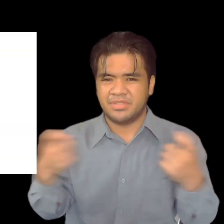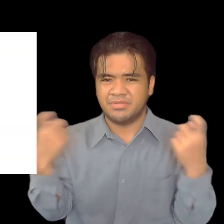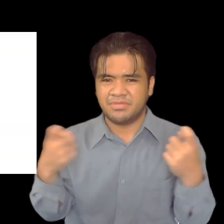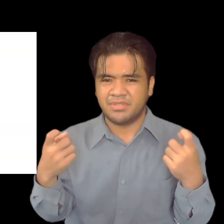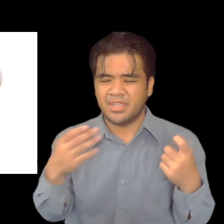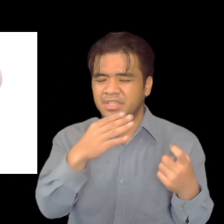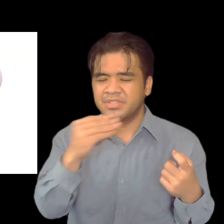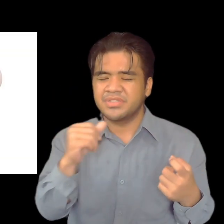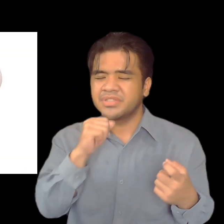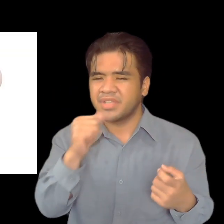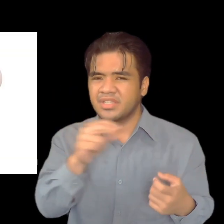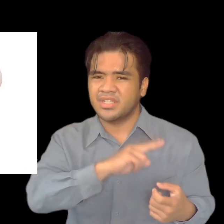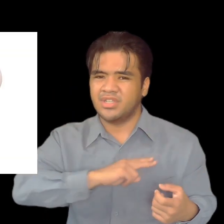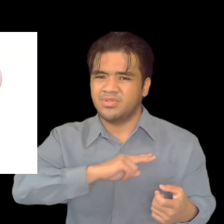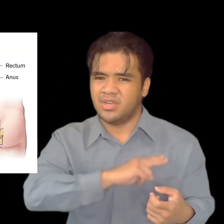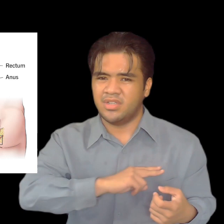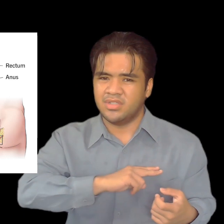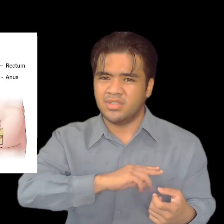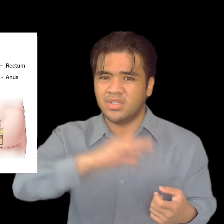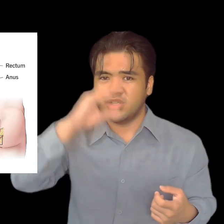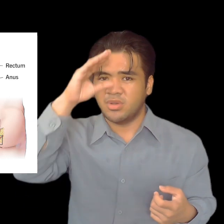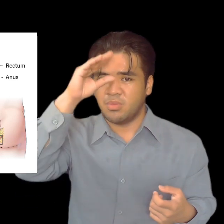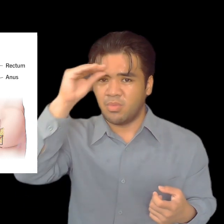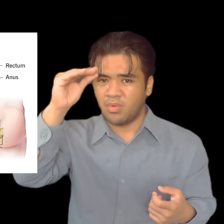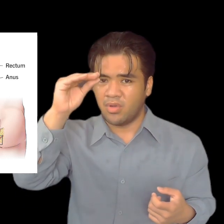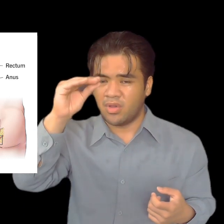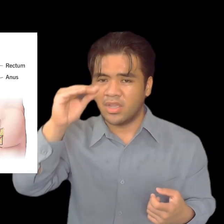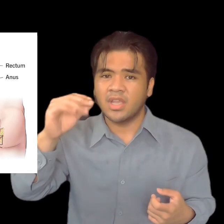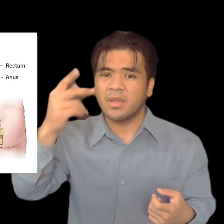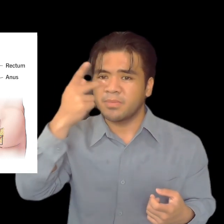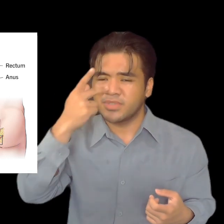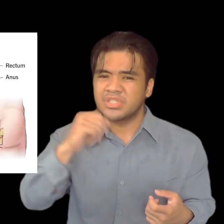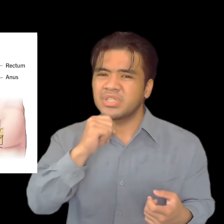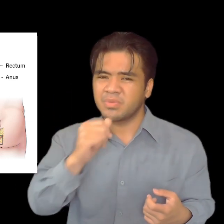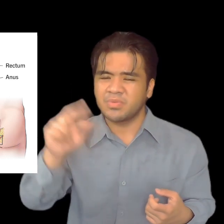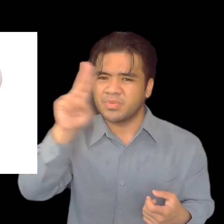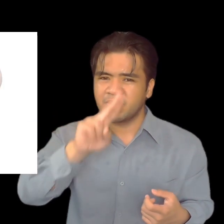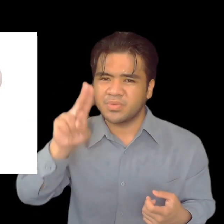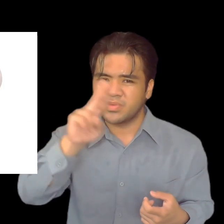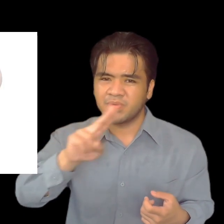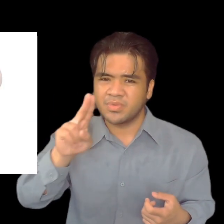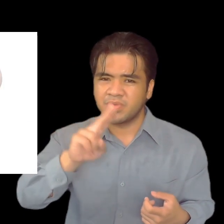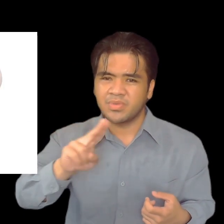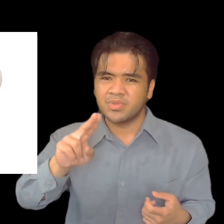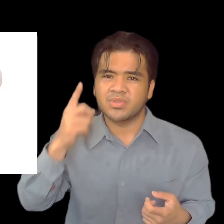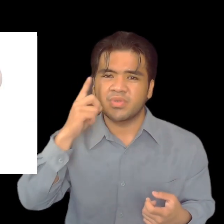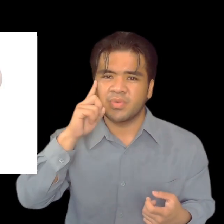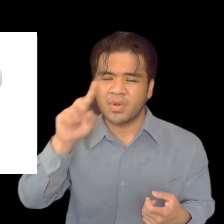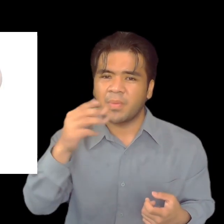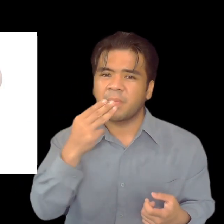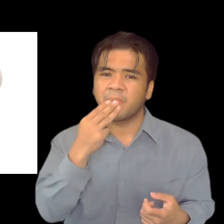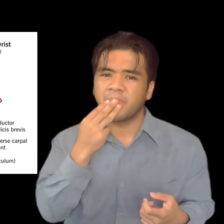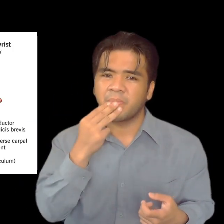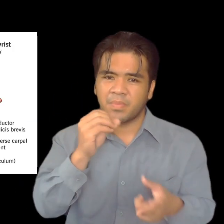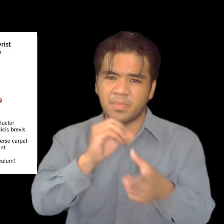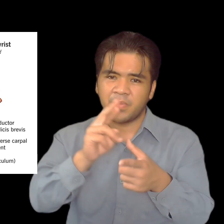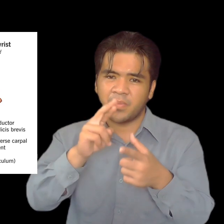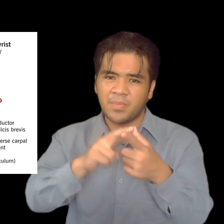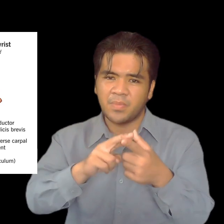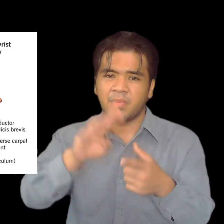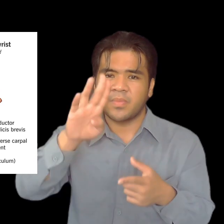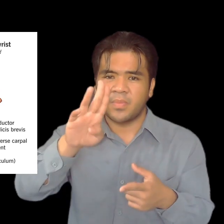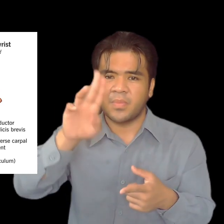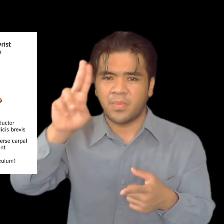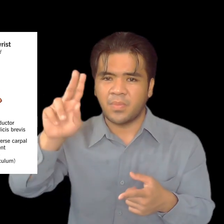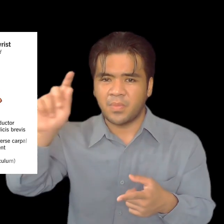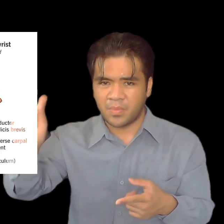Because the penis is made for the vagina and not for the mouth or the anus. Likewise, the vagina is made for the penis and not for the